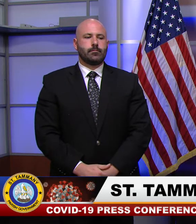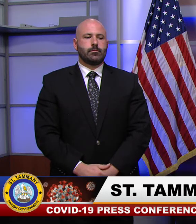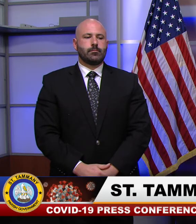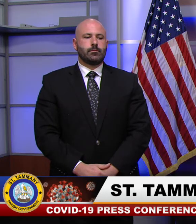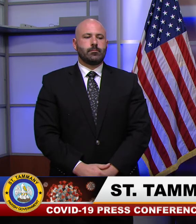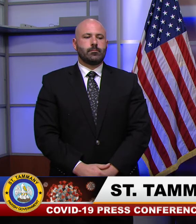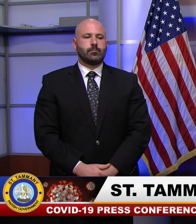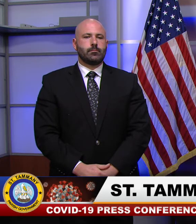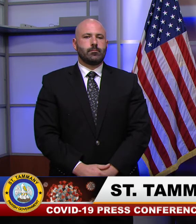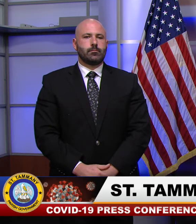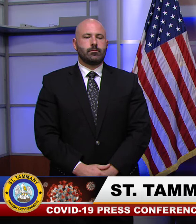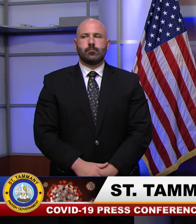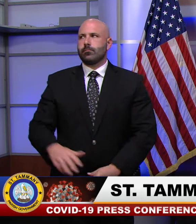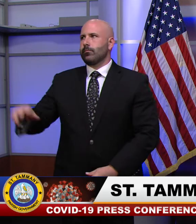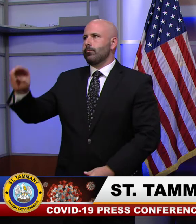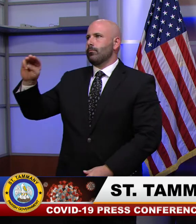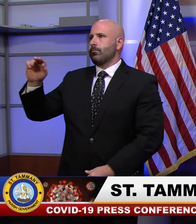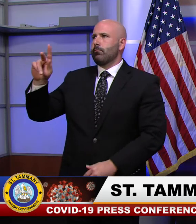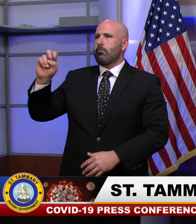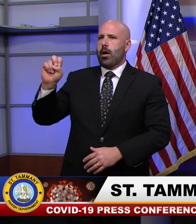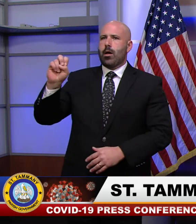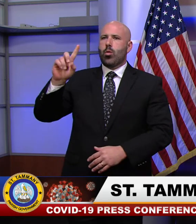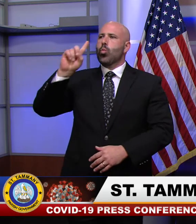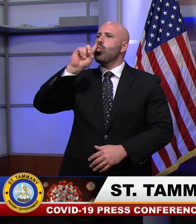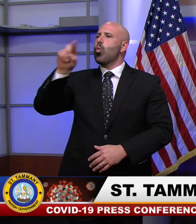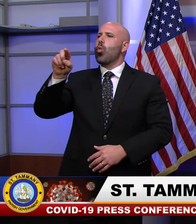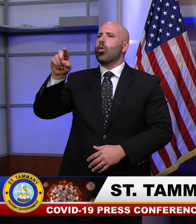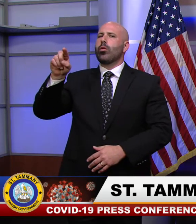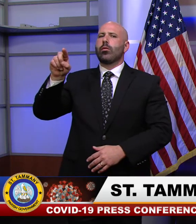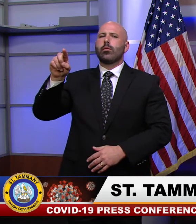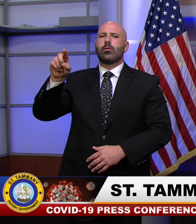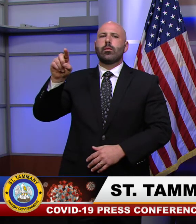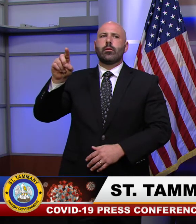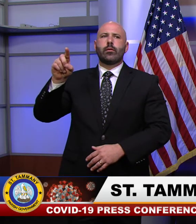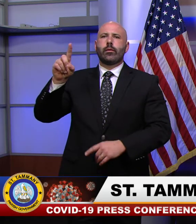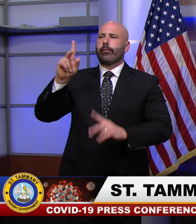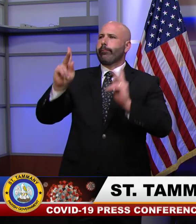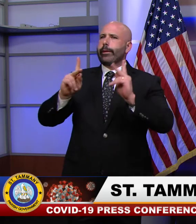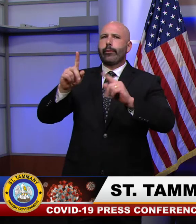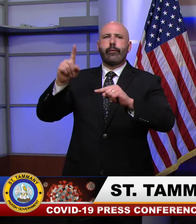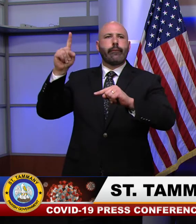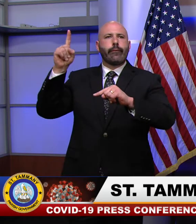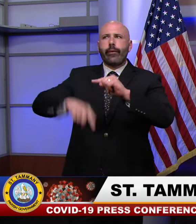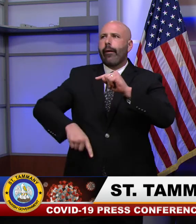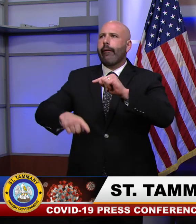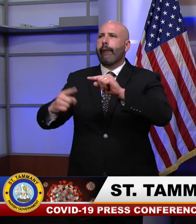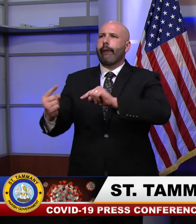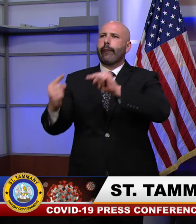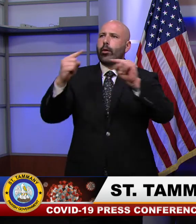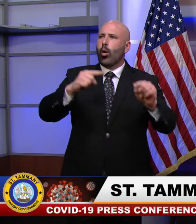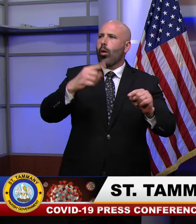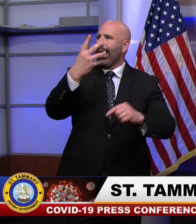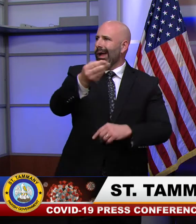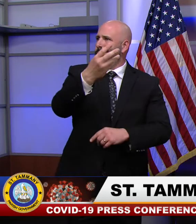order prohibit people from going outside to the lakefront or parks?